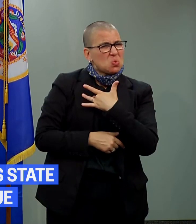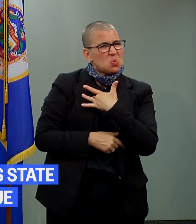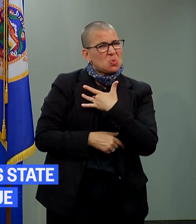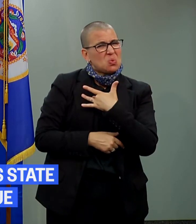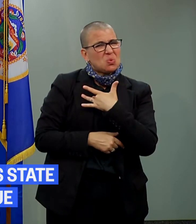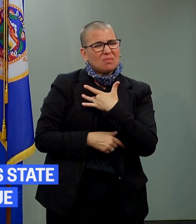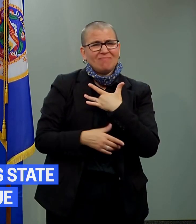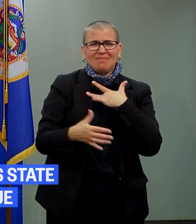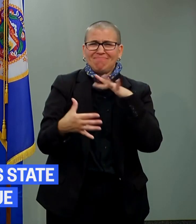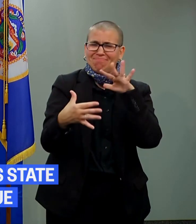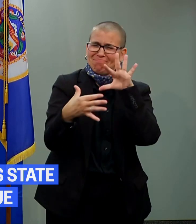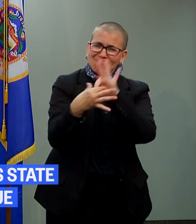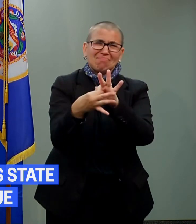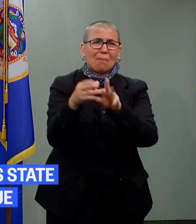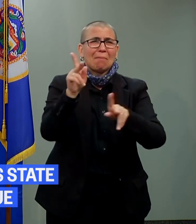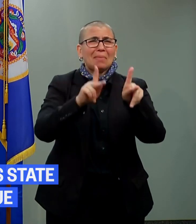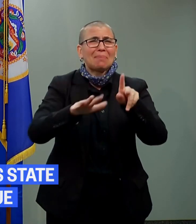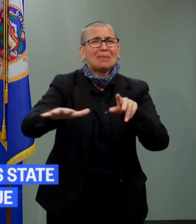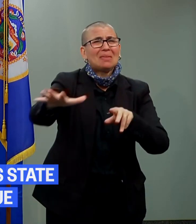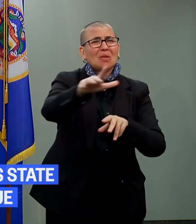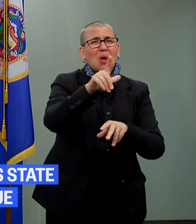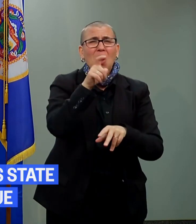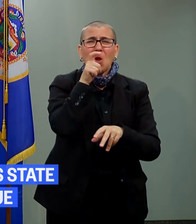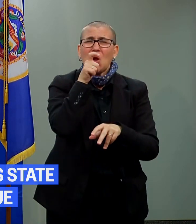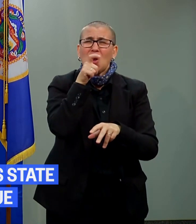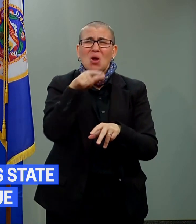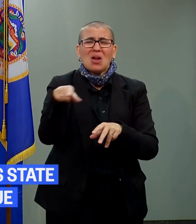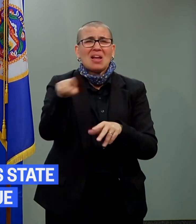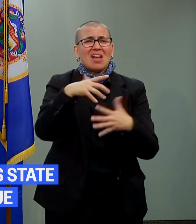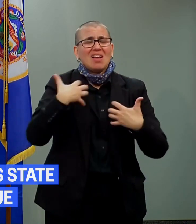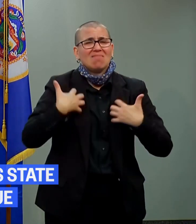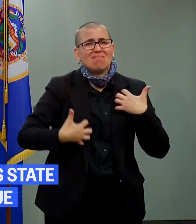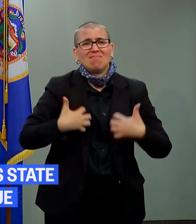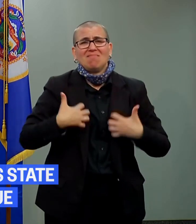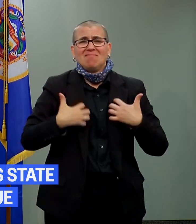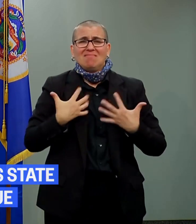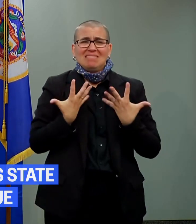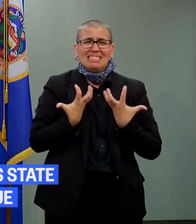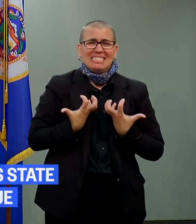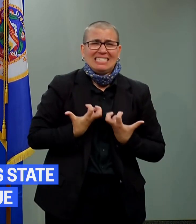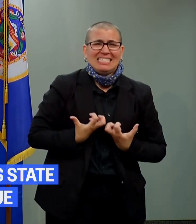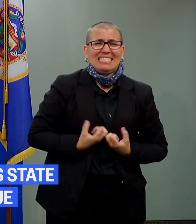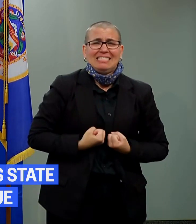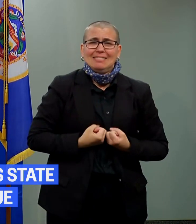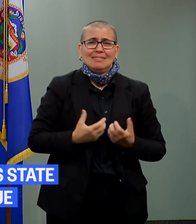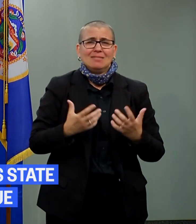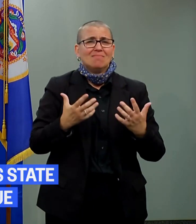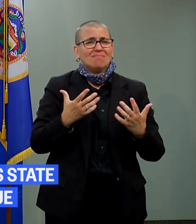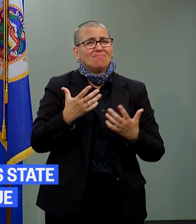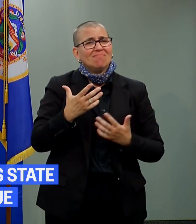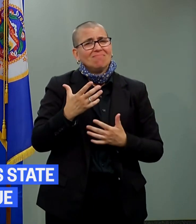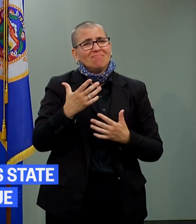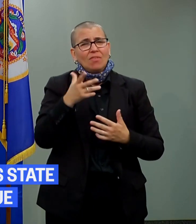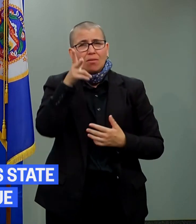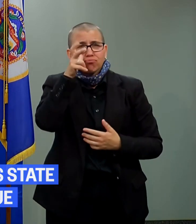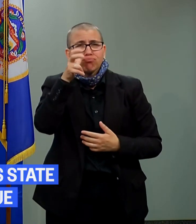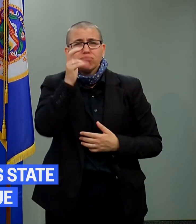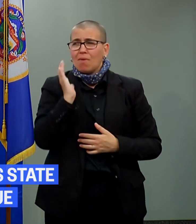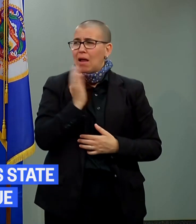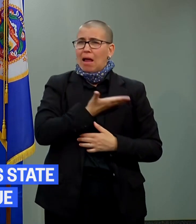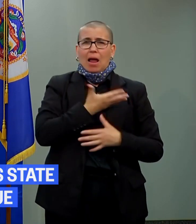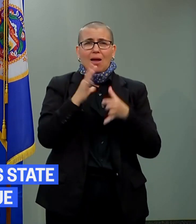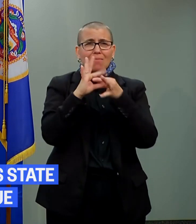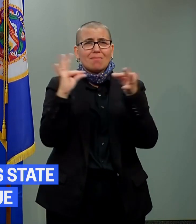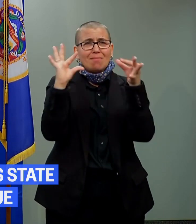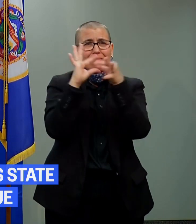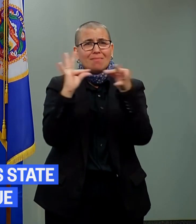these folks who are speaking in a very difficult environment at the heart of this, all of these elected officials who are here. And he knows that the